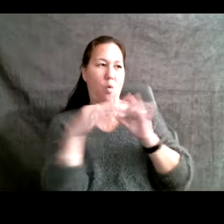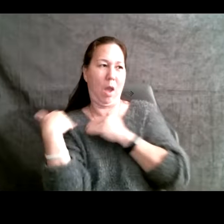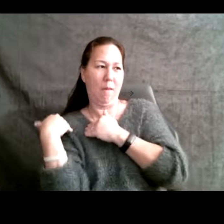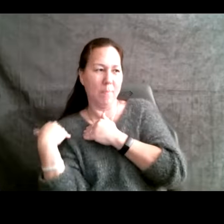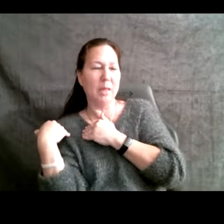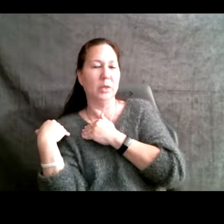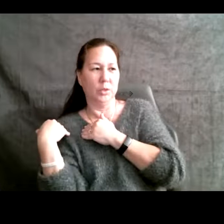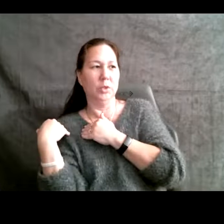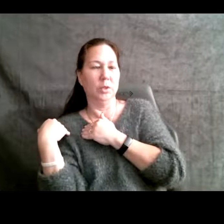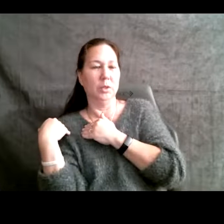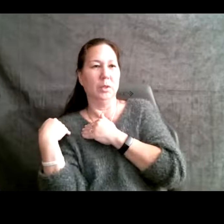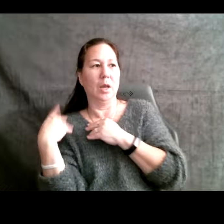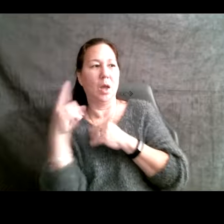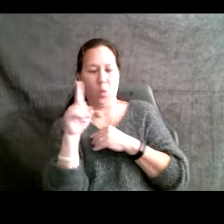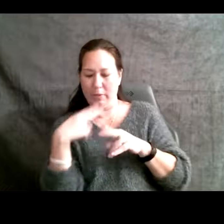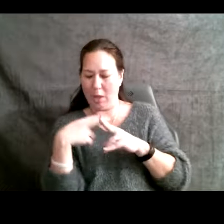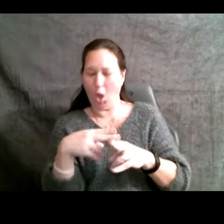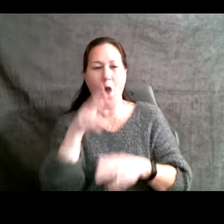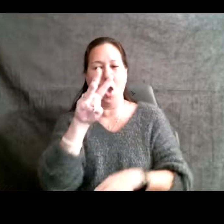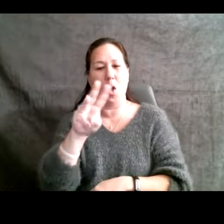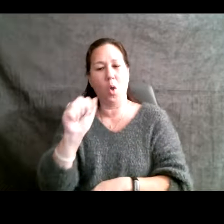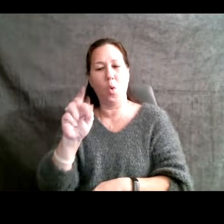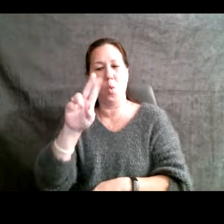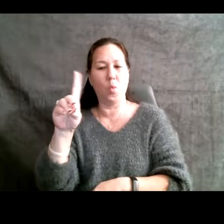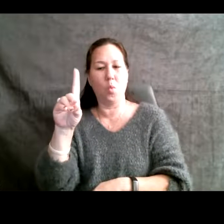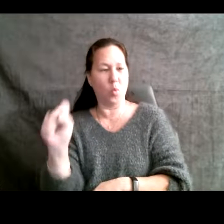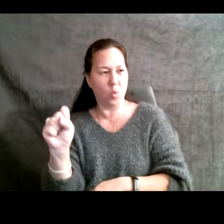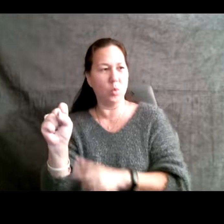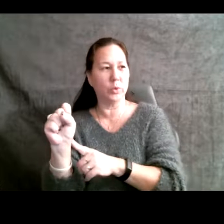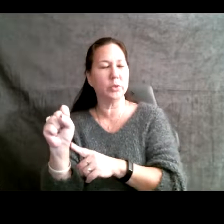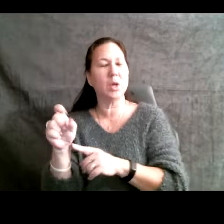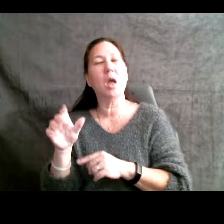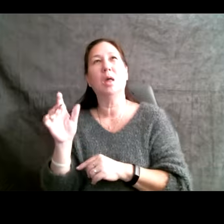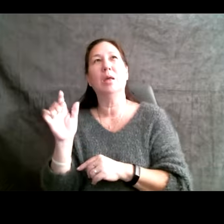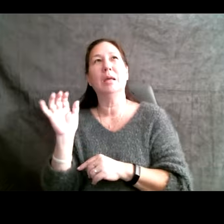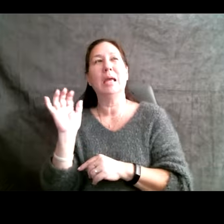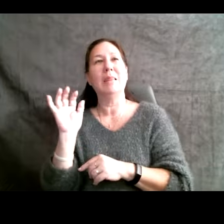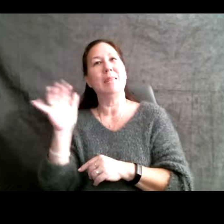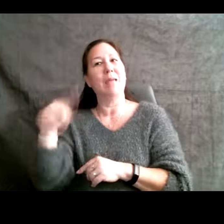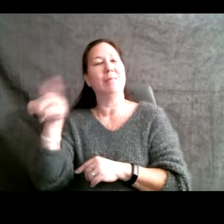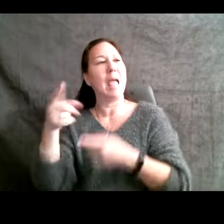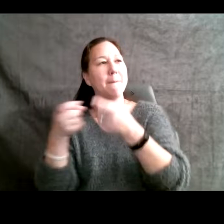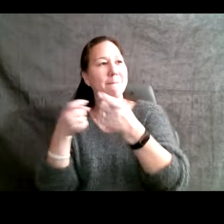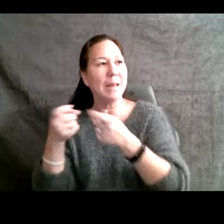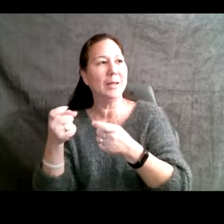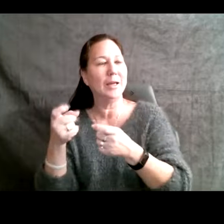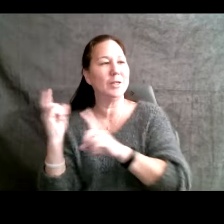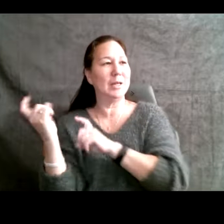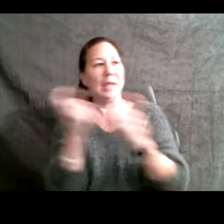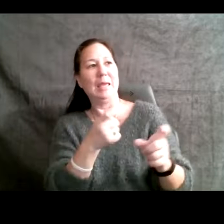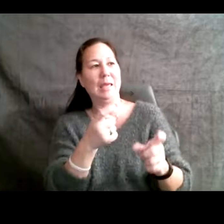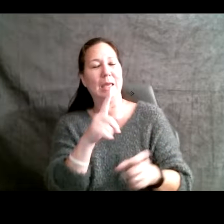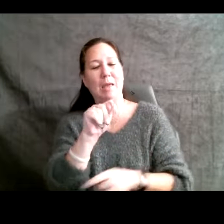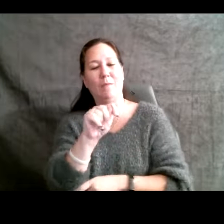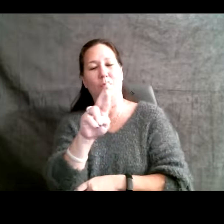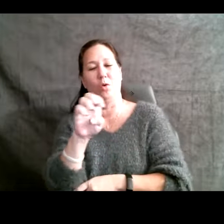called wards, that they managed, and the people that have treaties to just simply add indigenous tribes